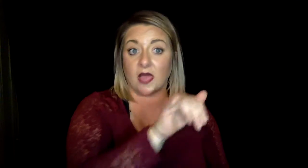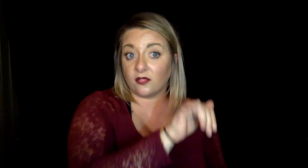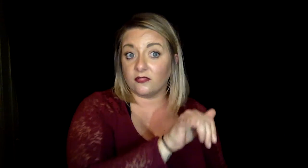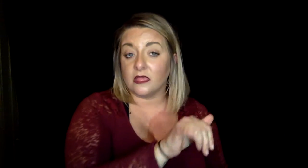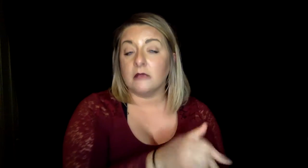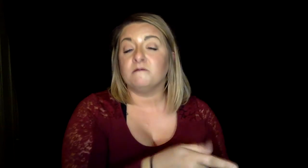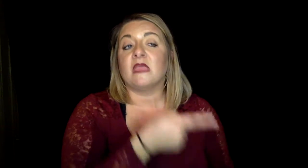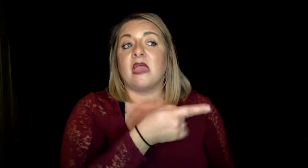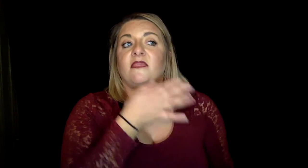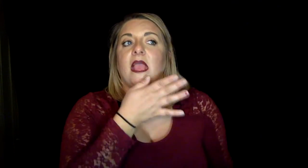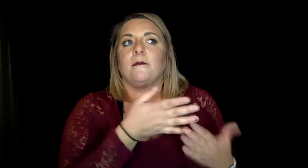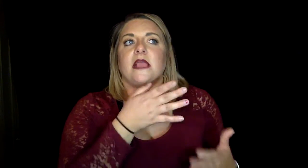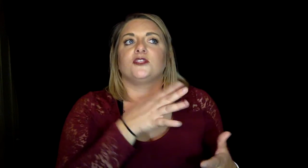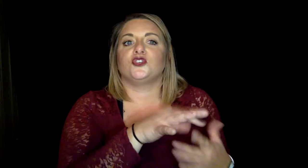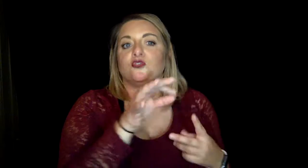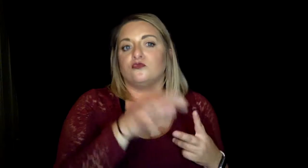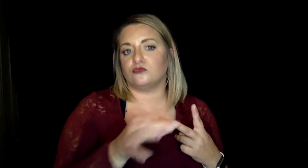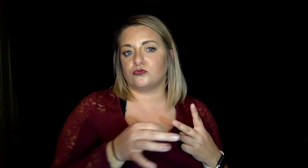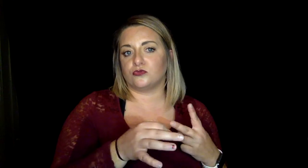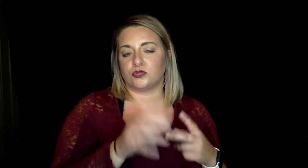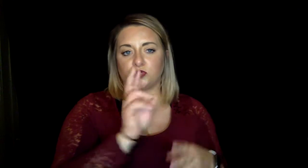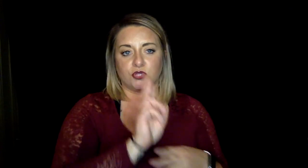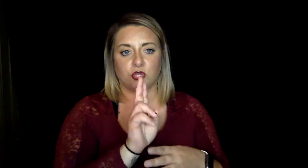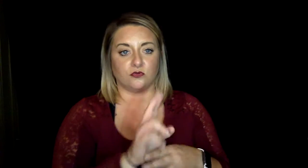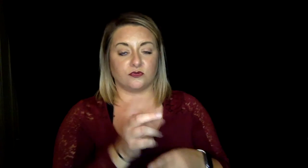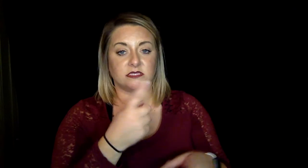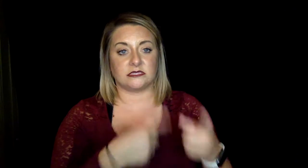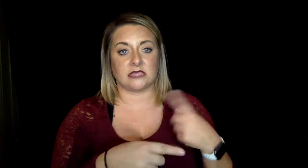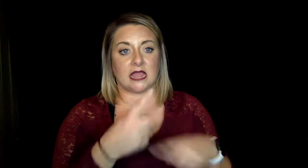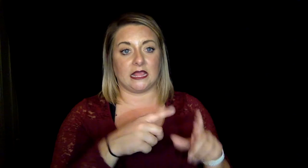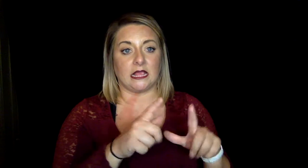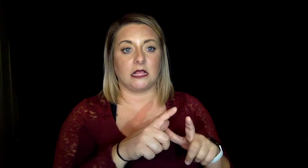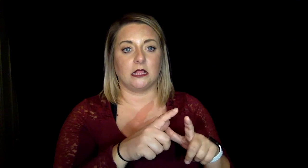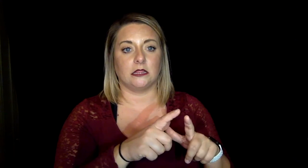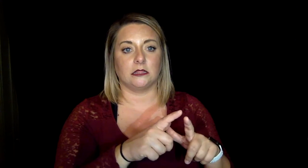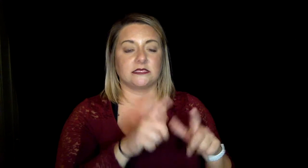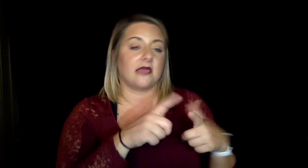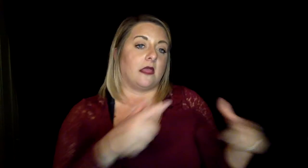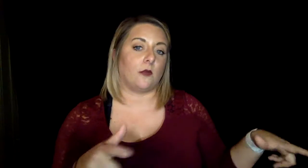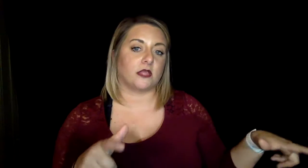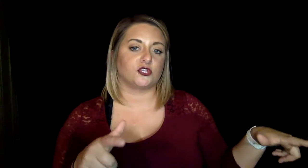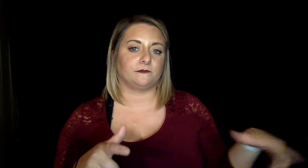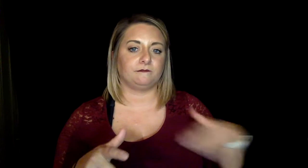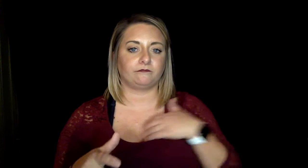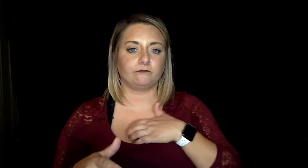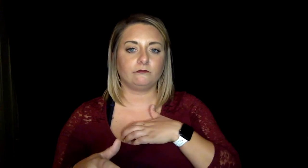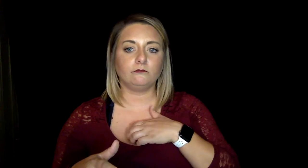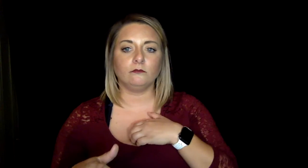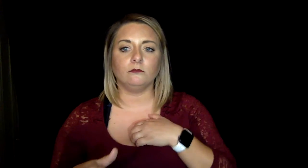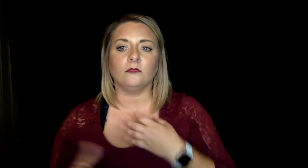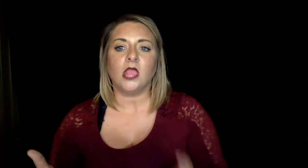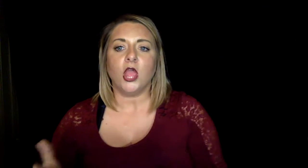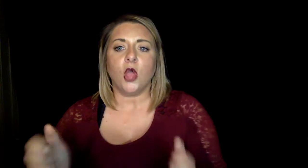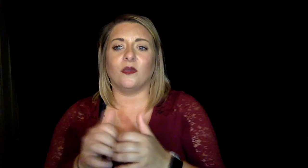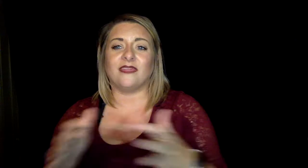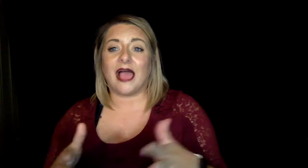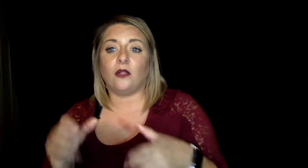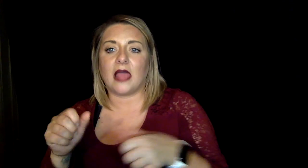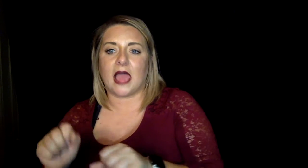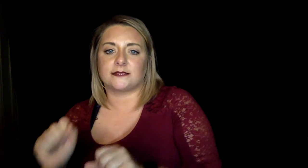well, they may choose to use sign language. Without